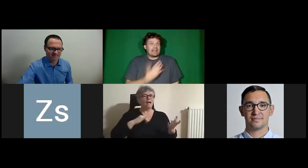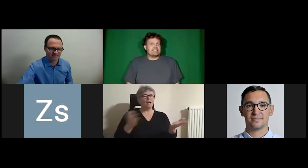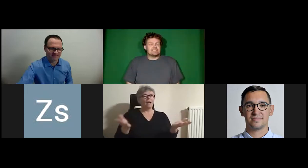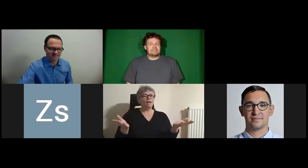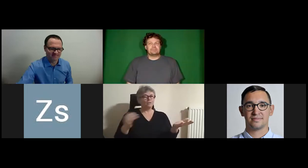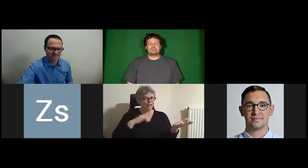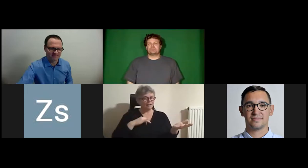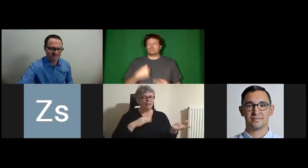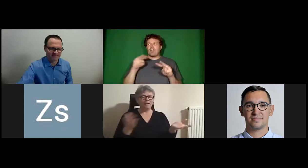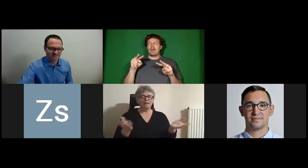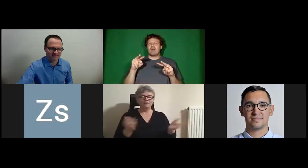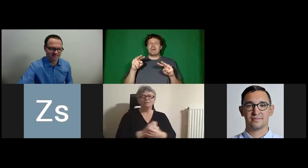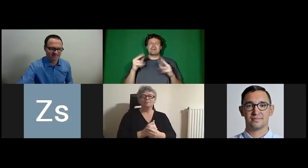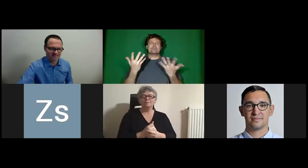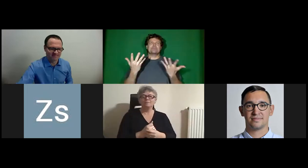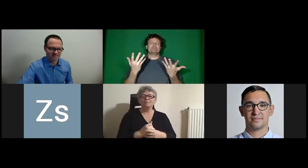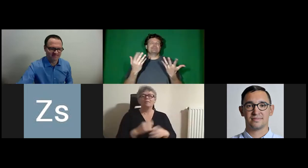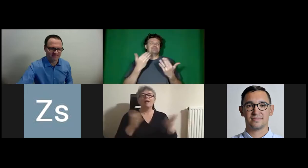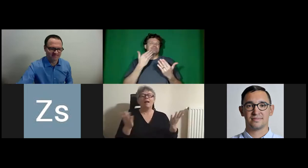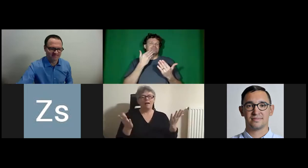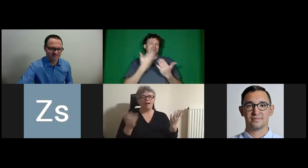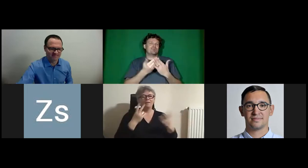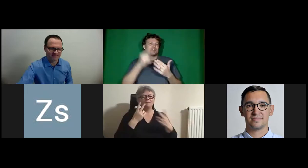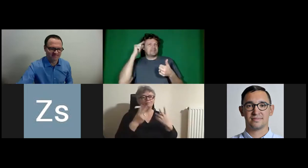Miha, he interpreted the plays for us.